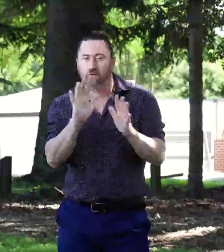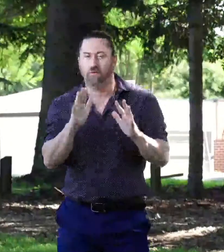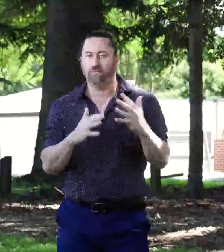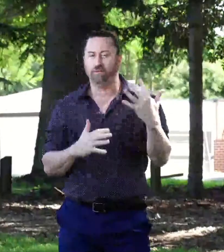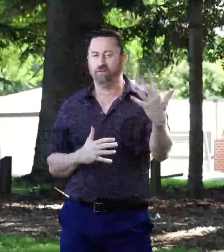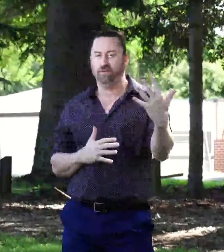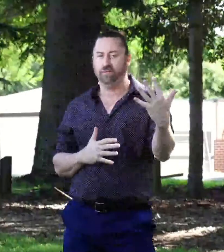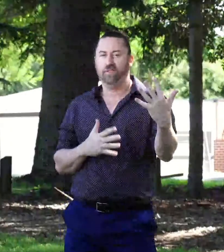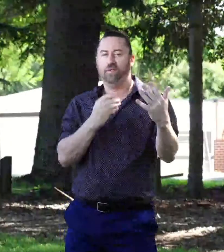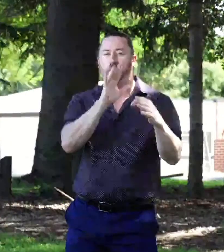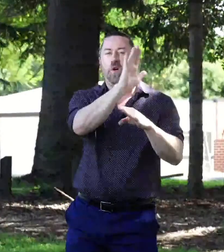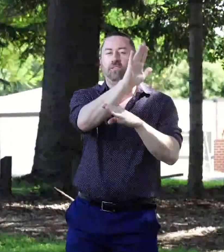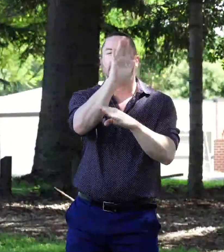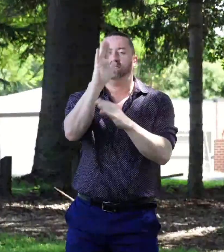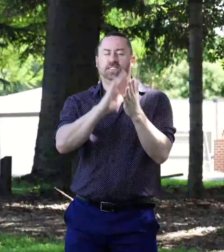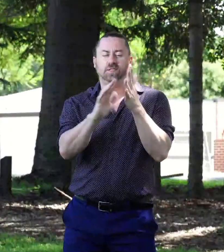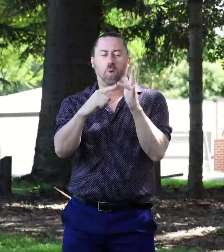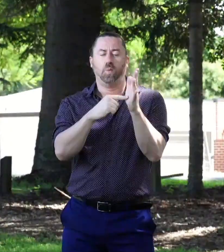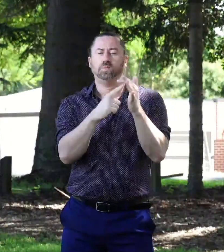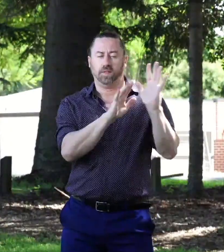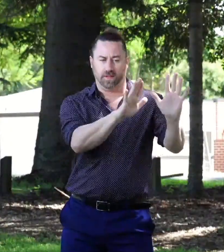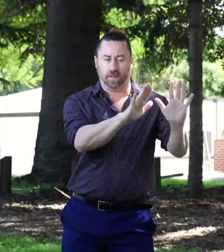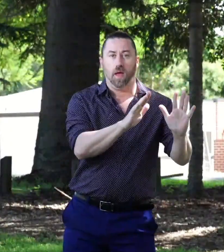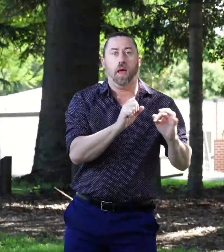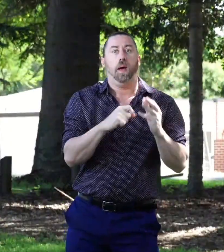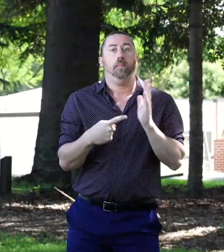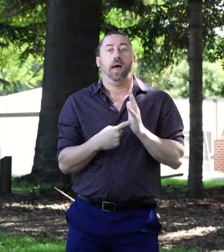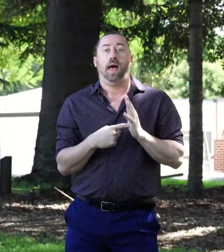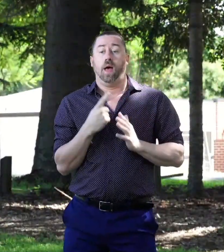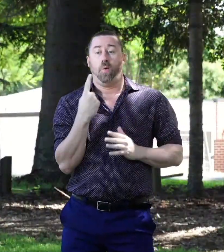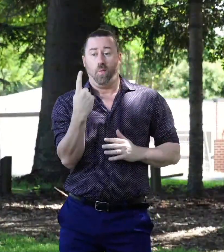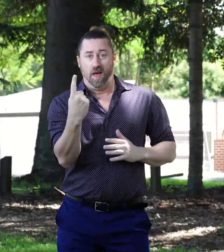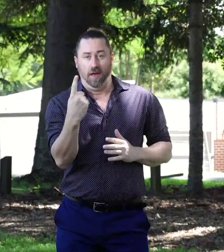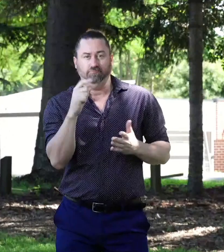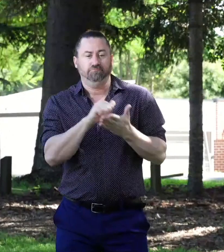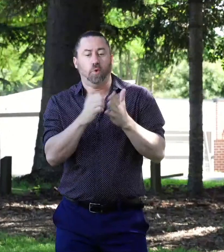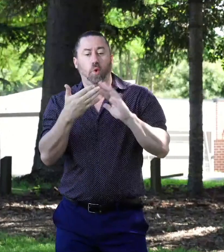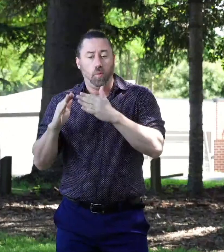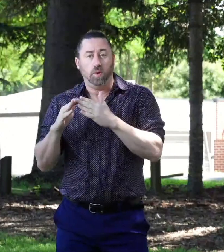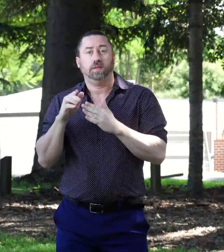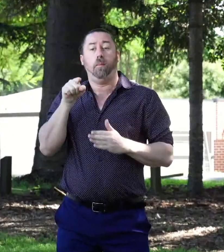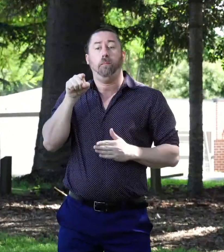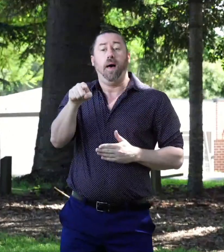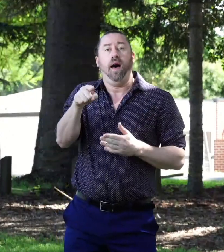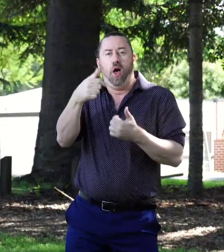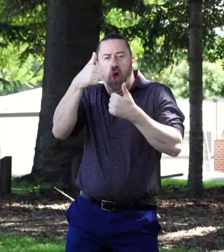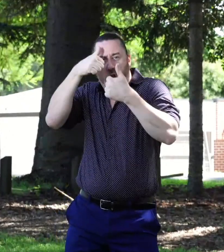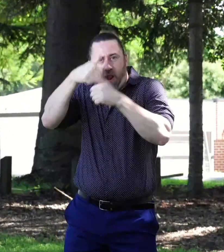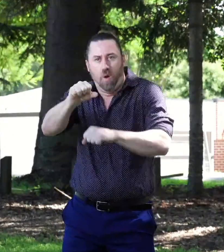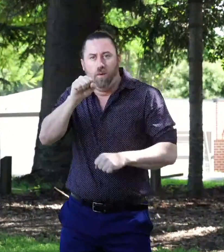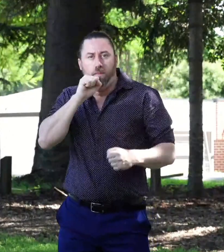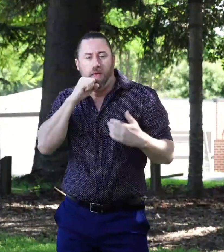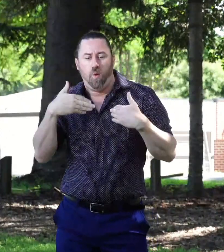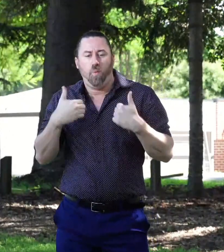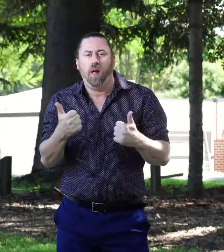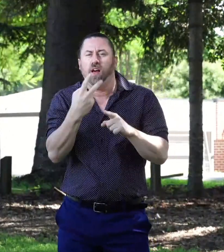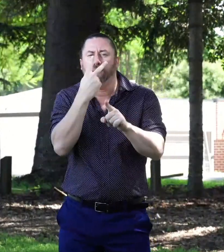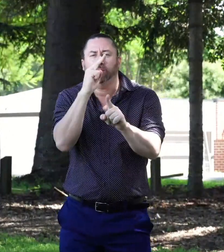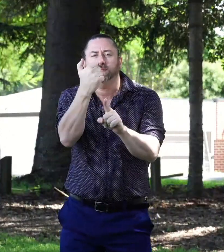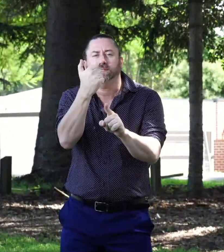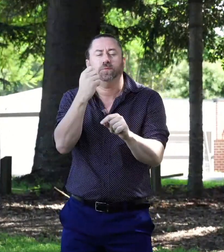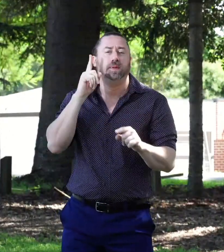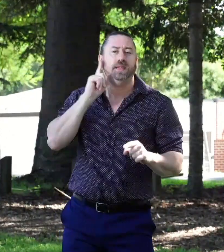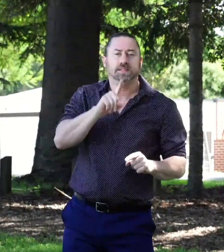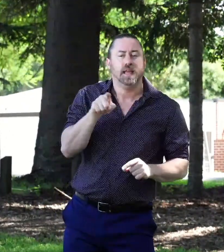hotel quarantine and 1 is a close contact of the man. So we do have 1 in as community transmission,